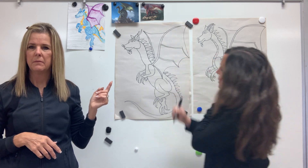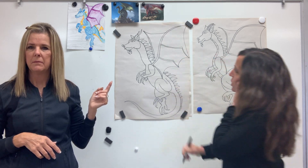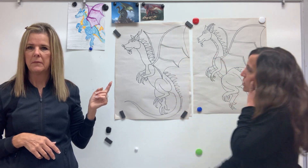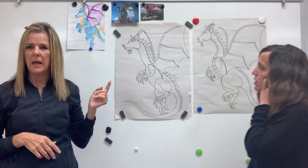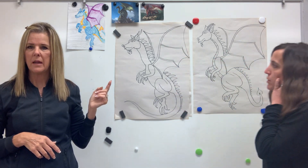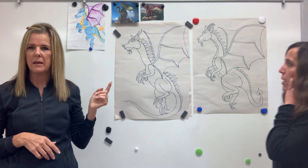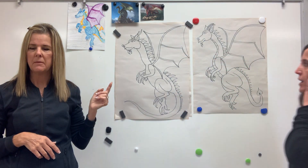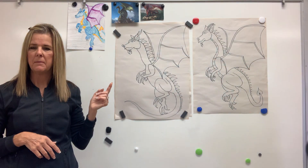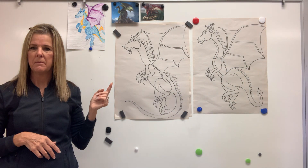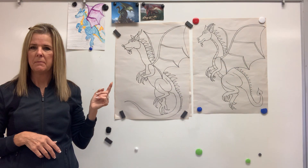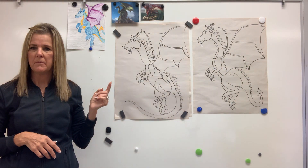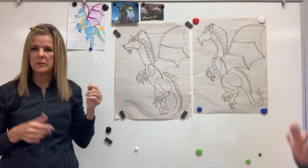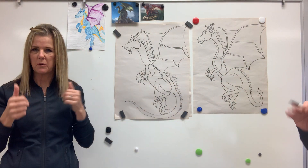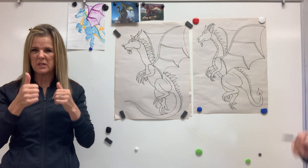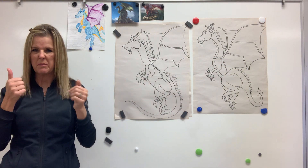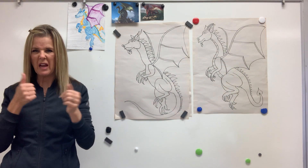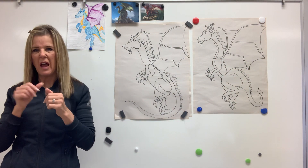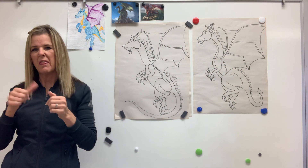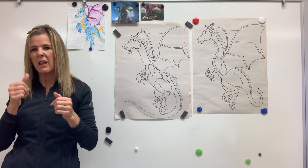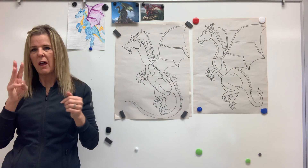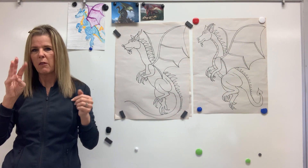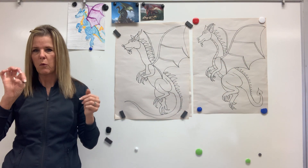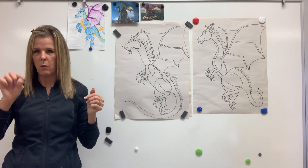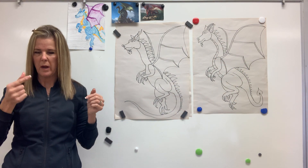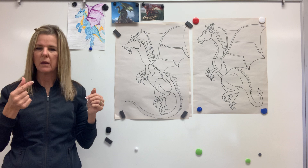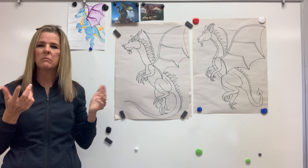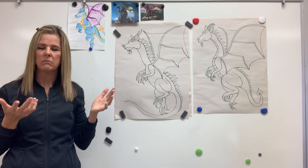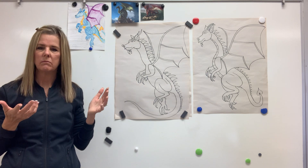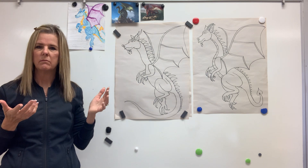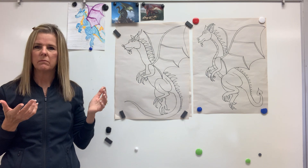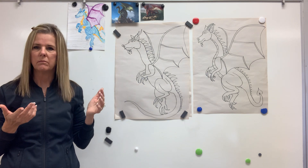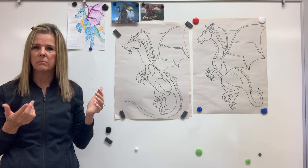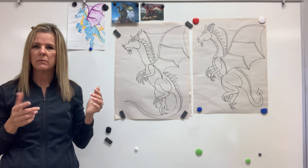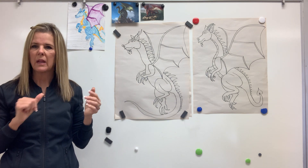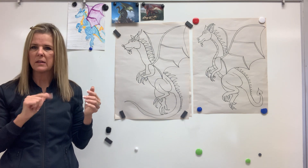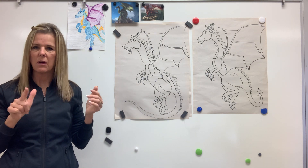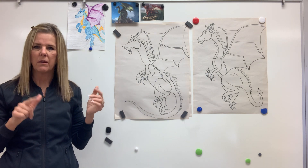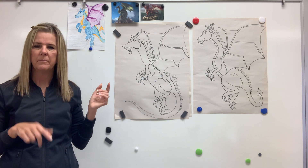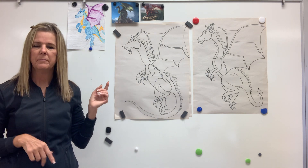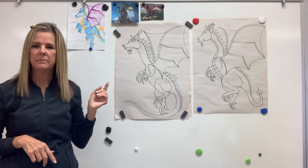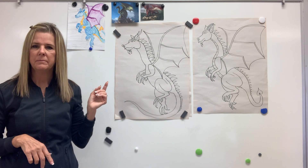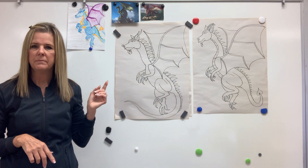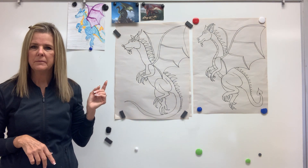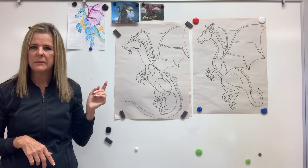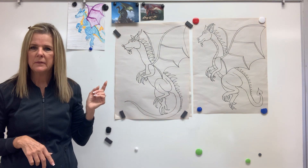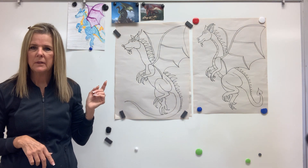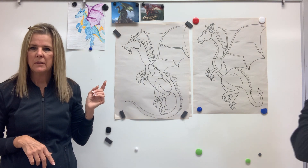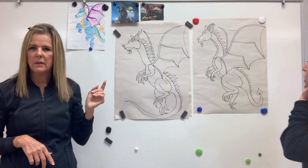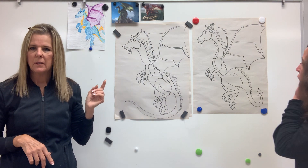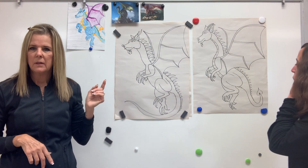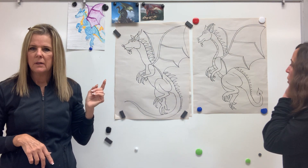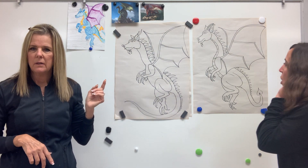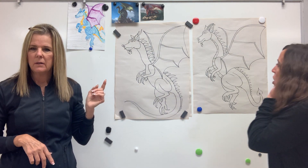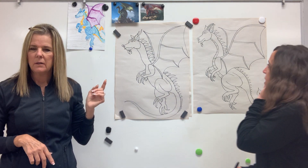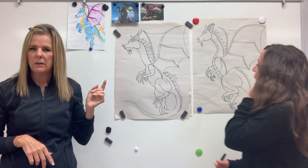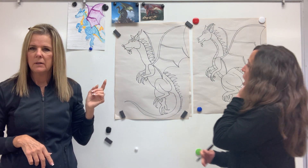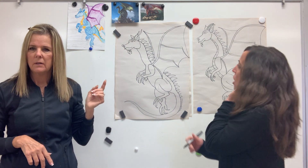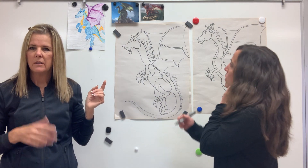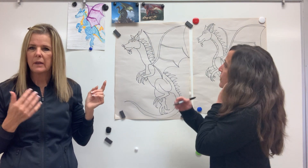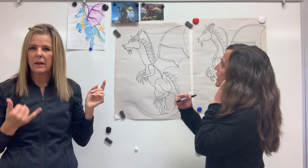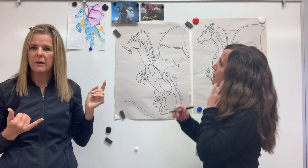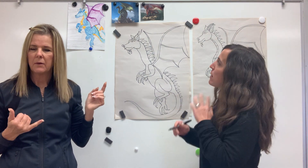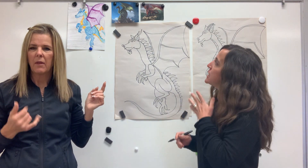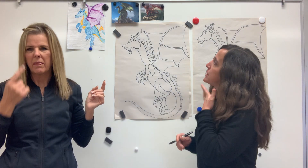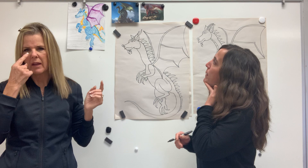gonna disappear behind that one. That's all you need to do with that one, the way that it's bent. Okay, so